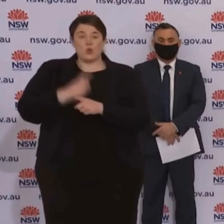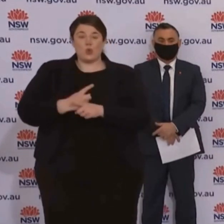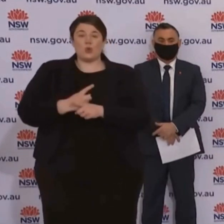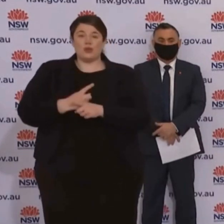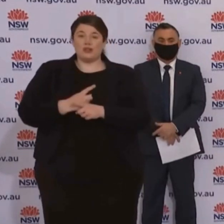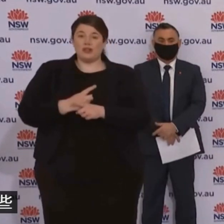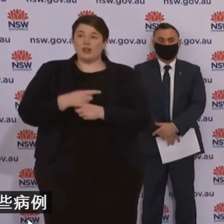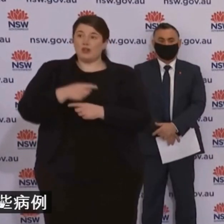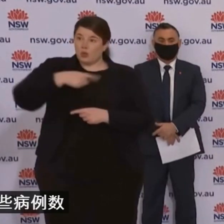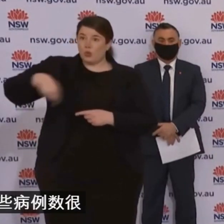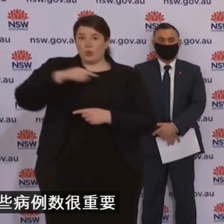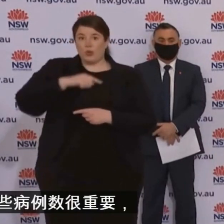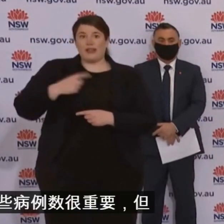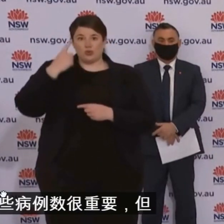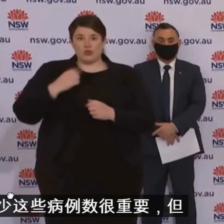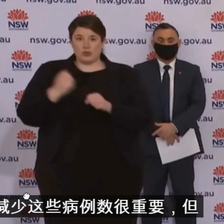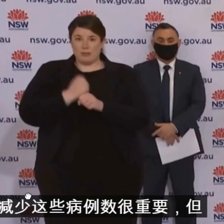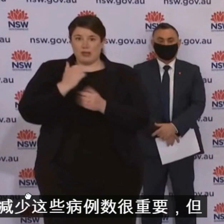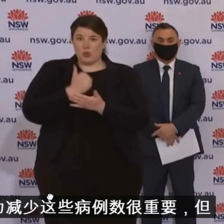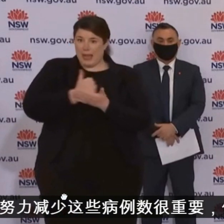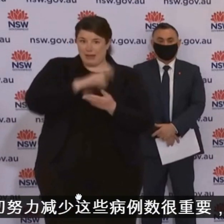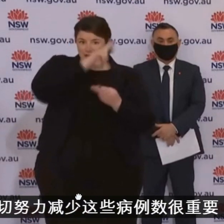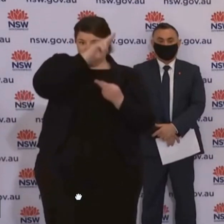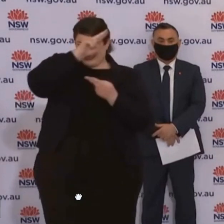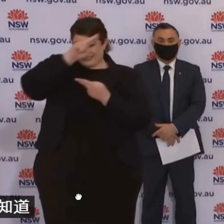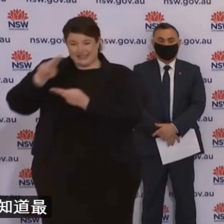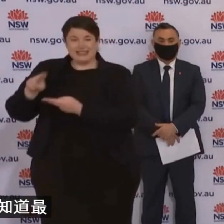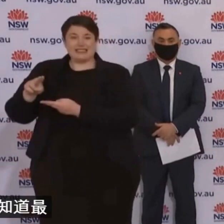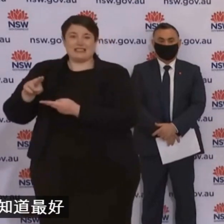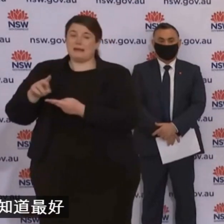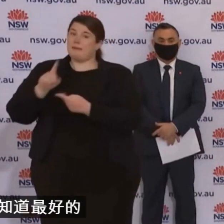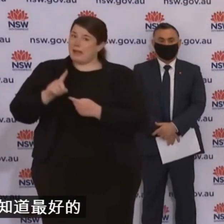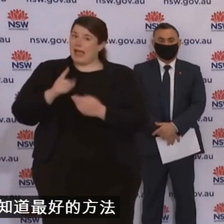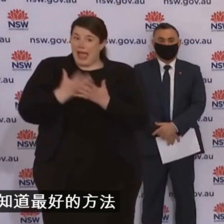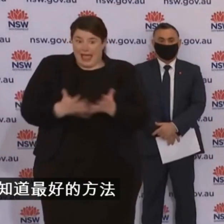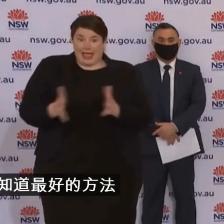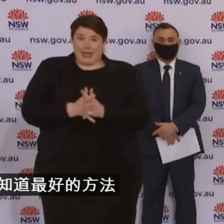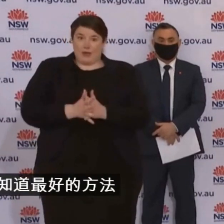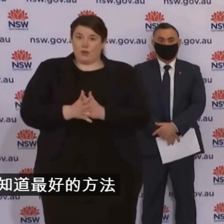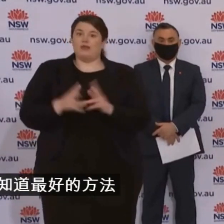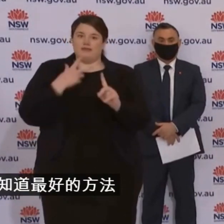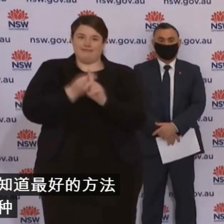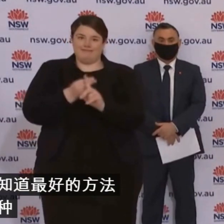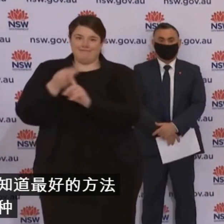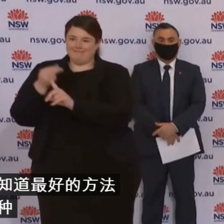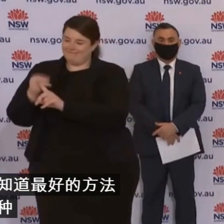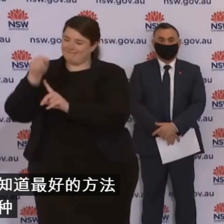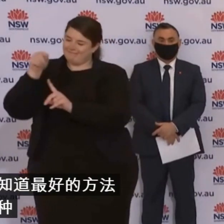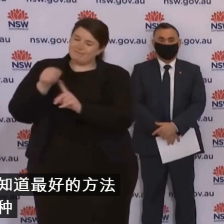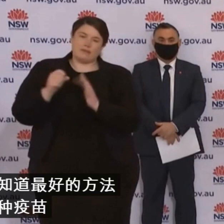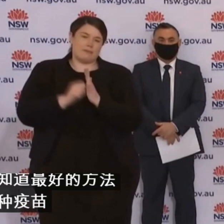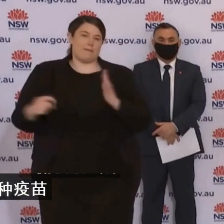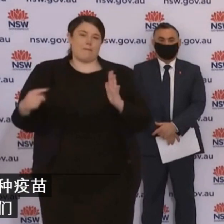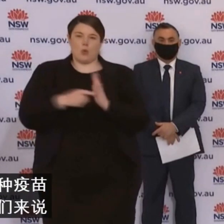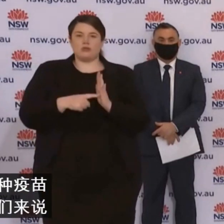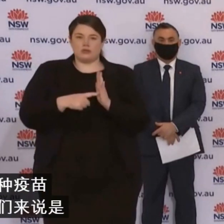to do everything we can to reduce those case numbers, we know that the greatest way to do that is getting vaccinated. Vaccination